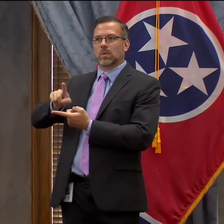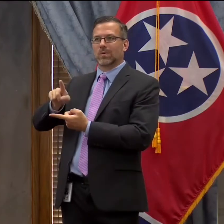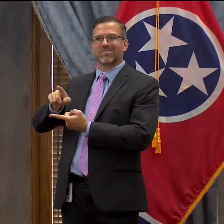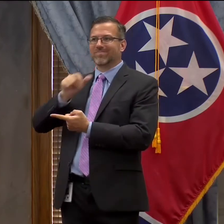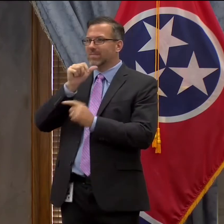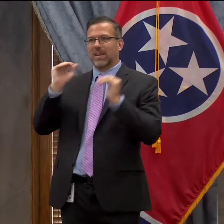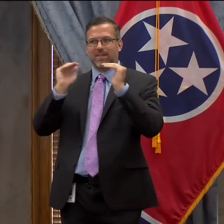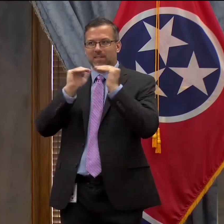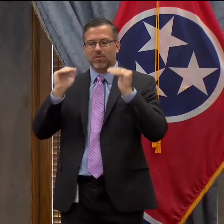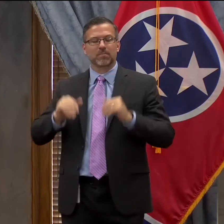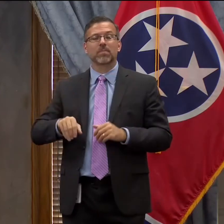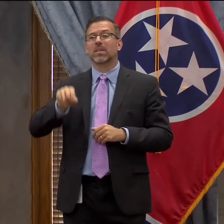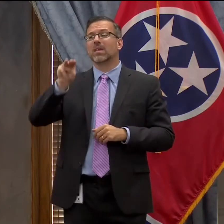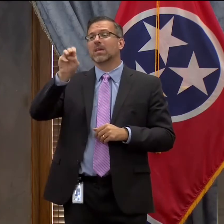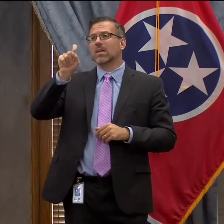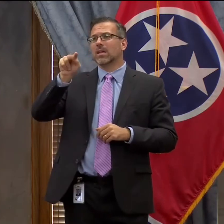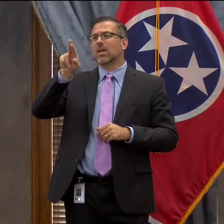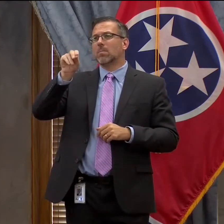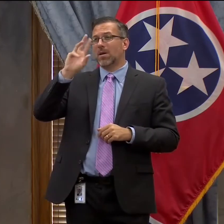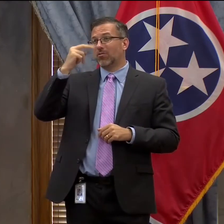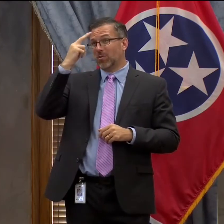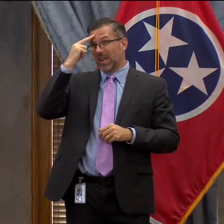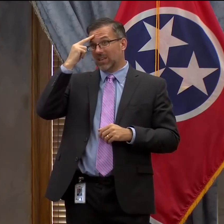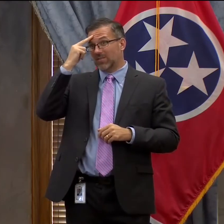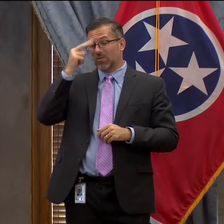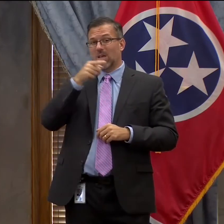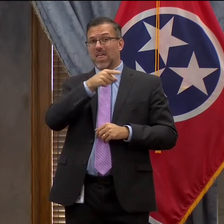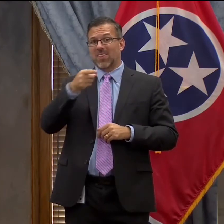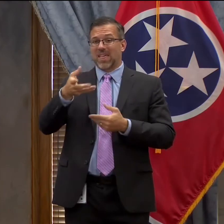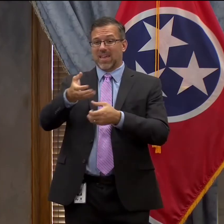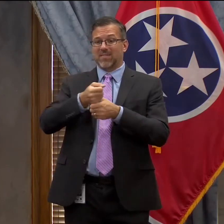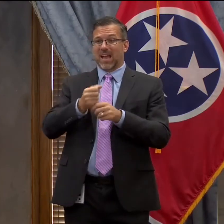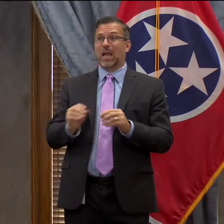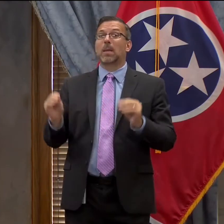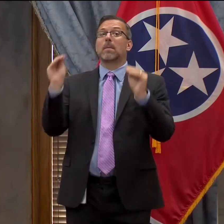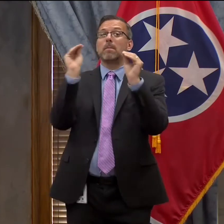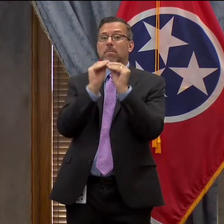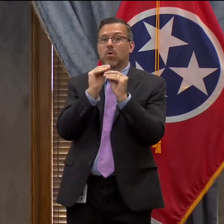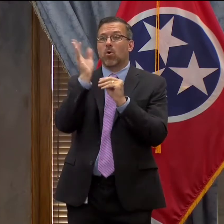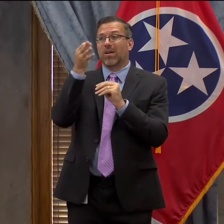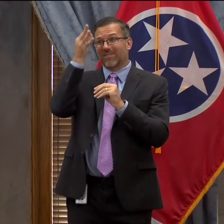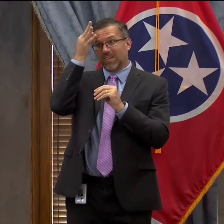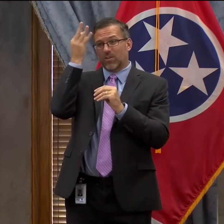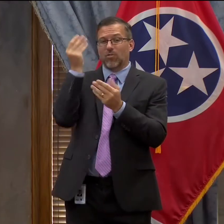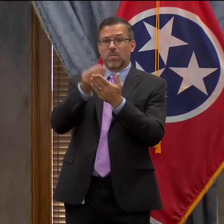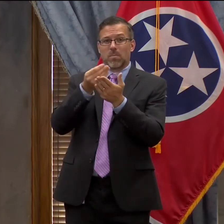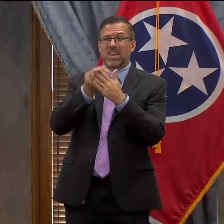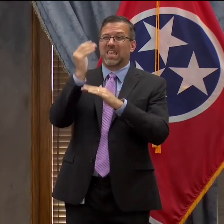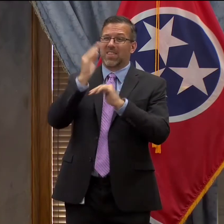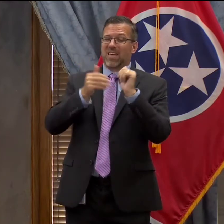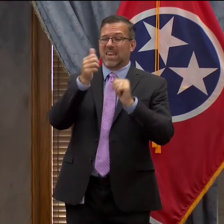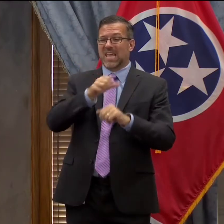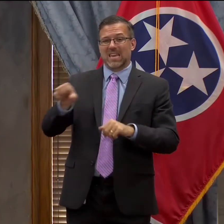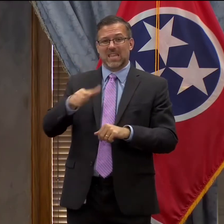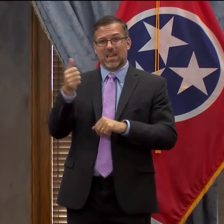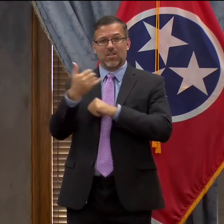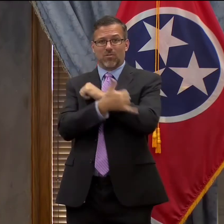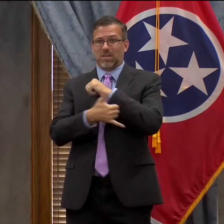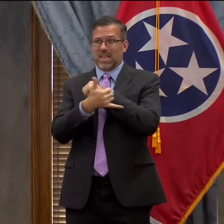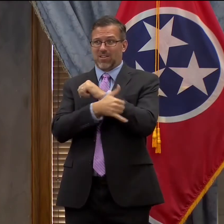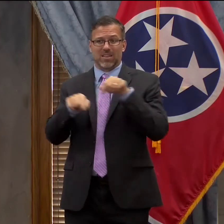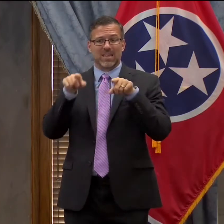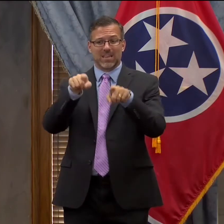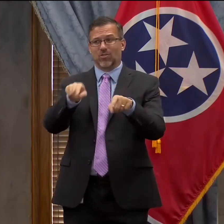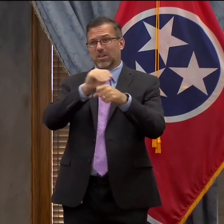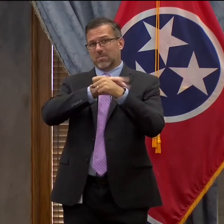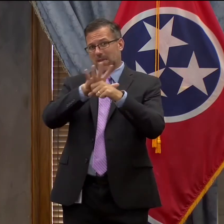Metro Nashville, in fact, per capita, has received more federal funding than any other county in the state through this